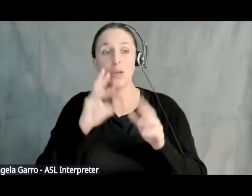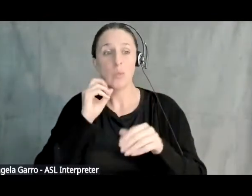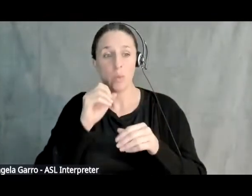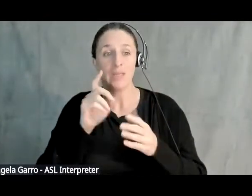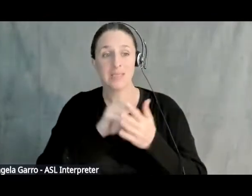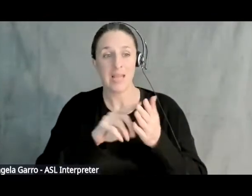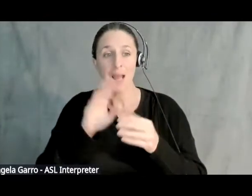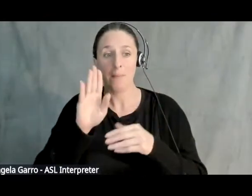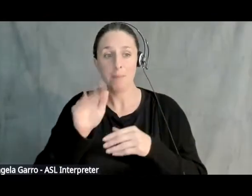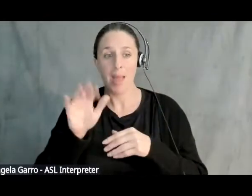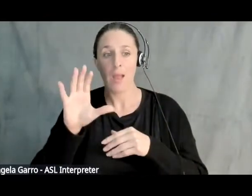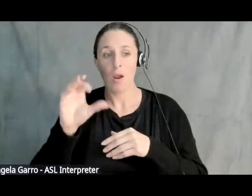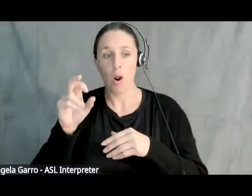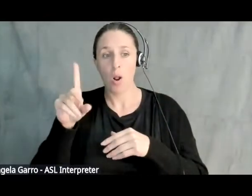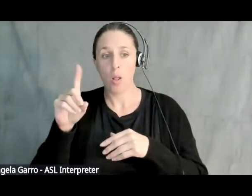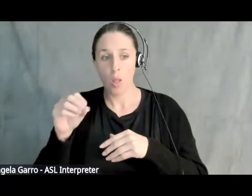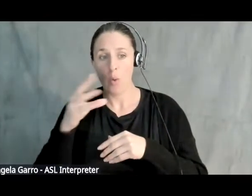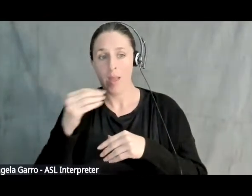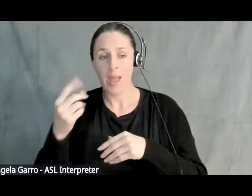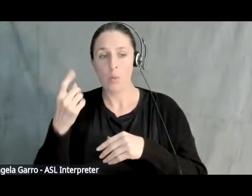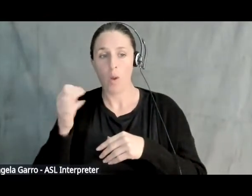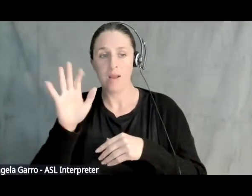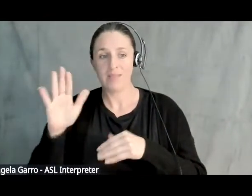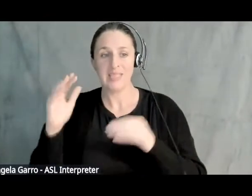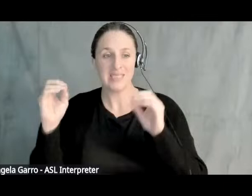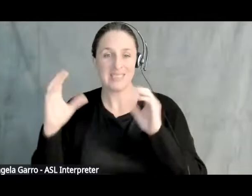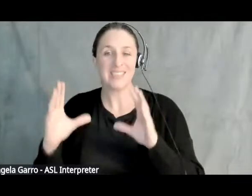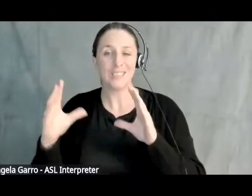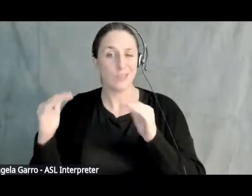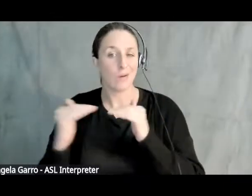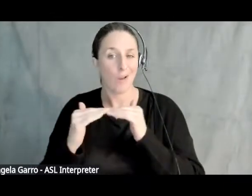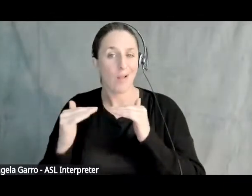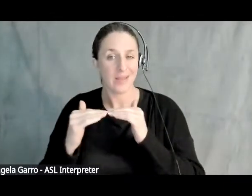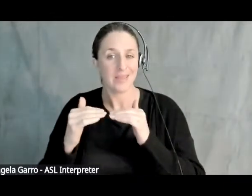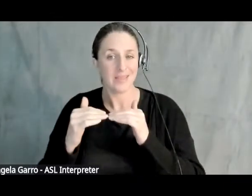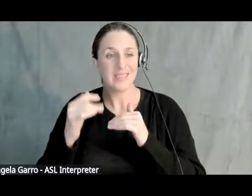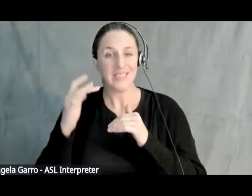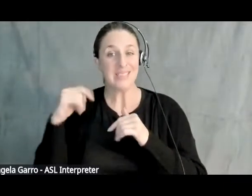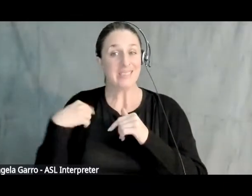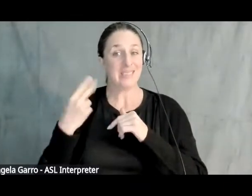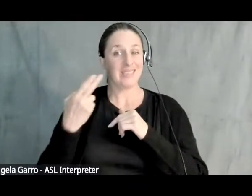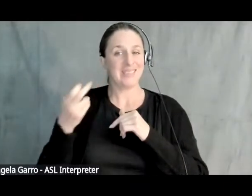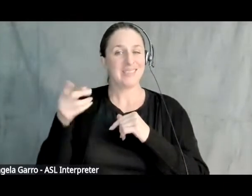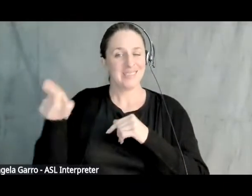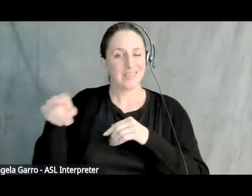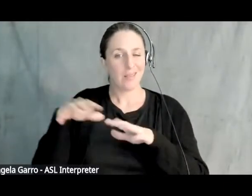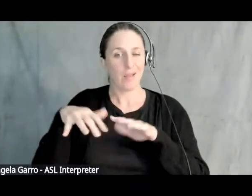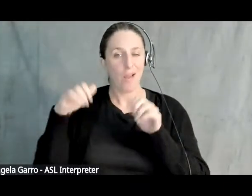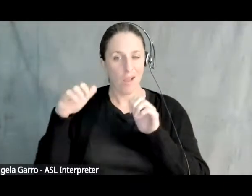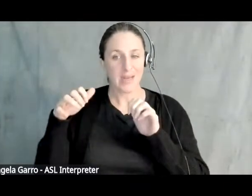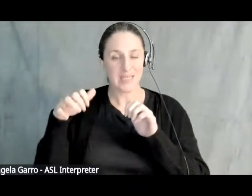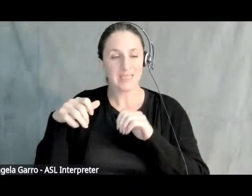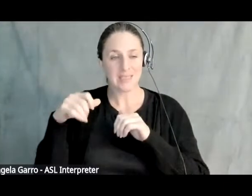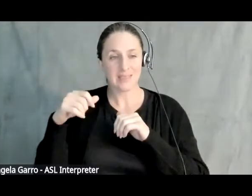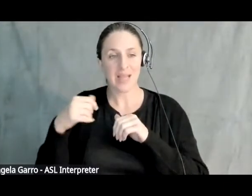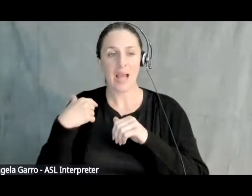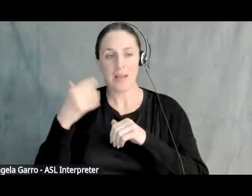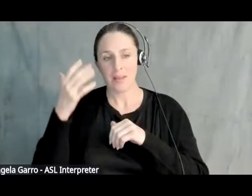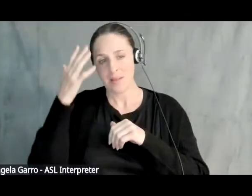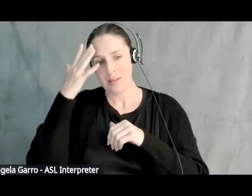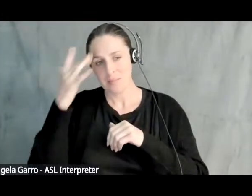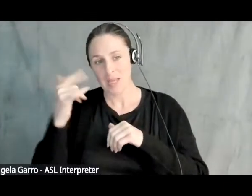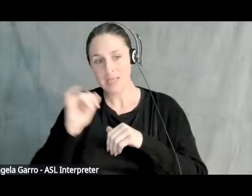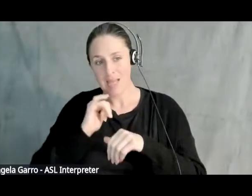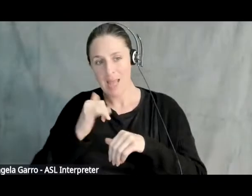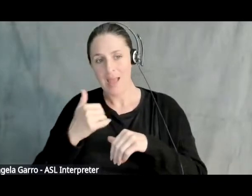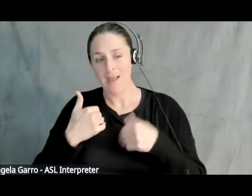of his Who to email. teaching colleagues. So I just want to, since he's in the audience, I wanted to mention that because I had the opportunity to